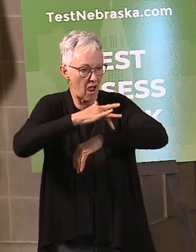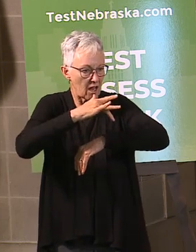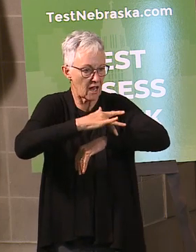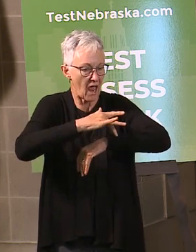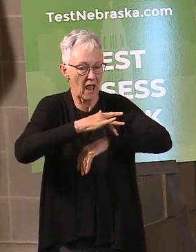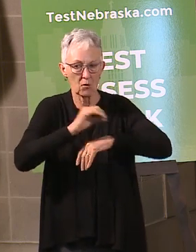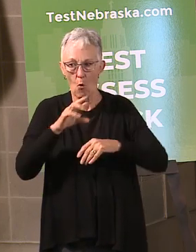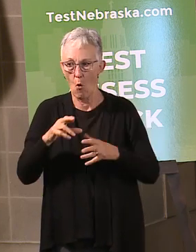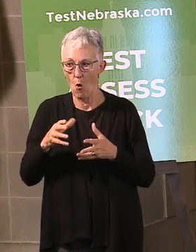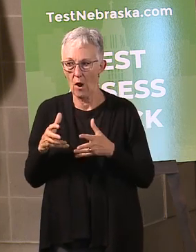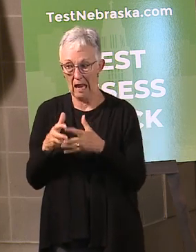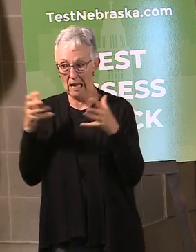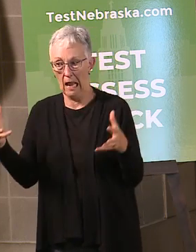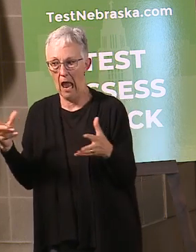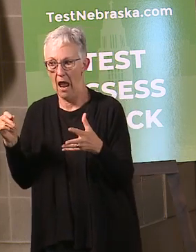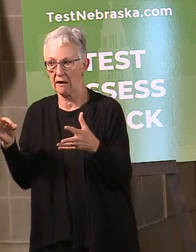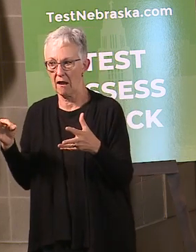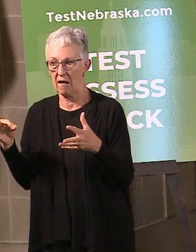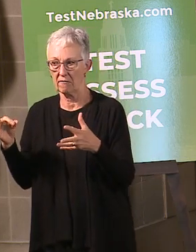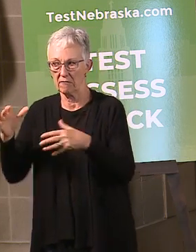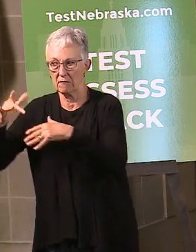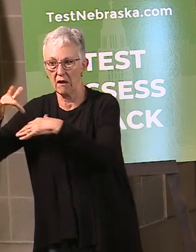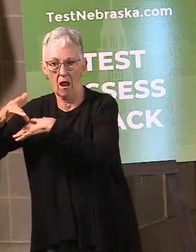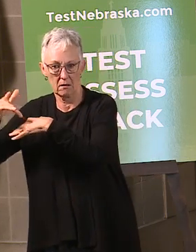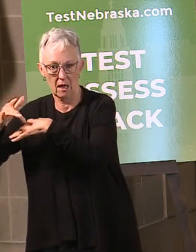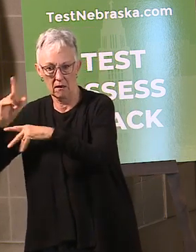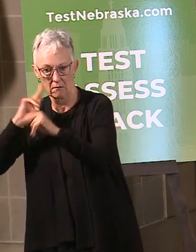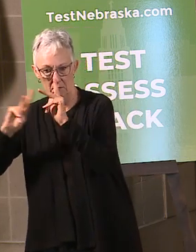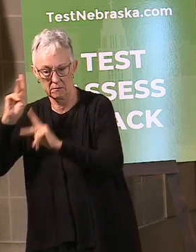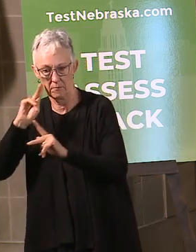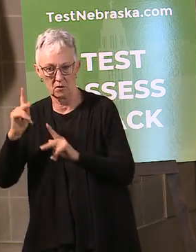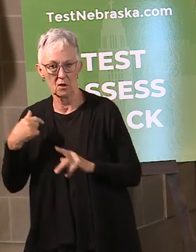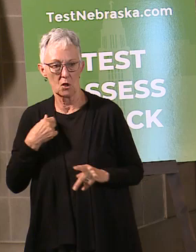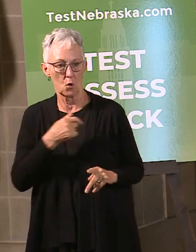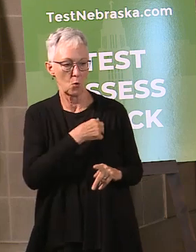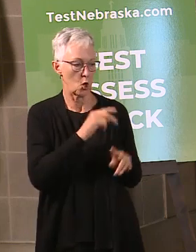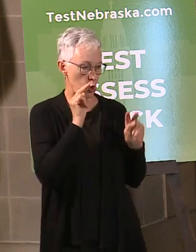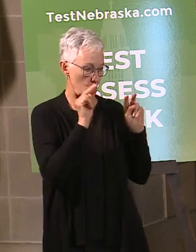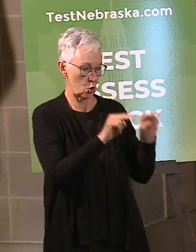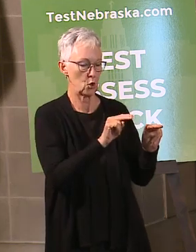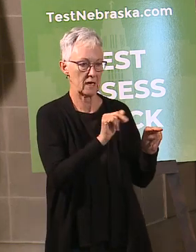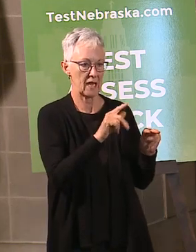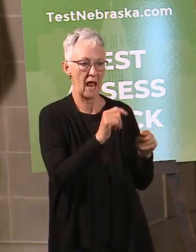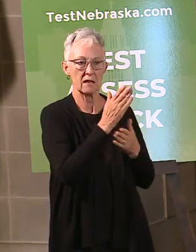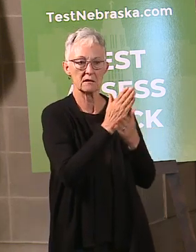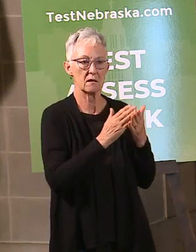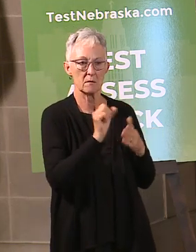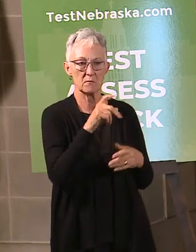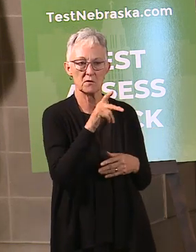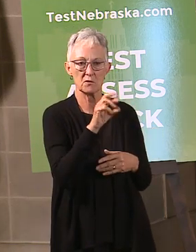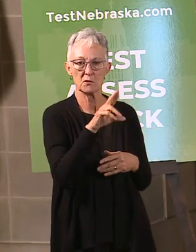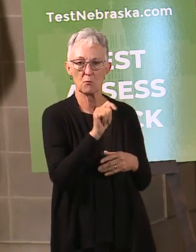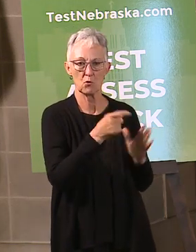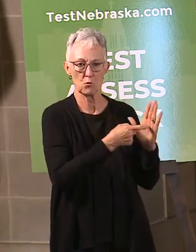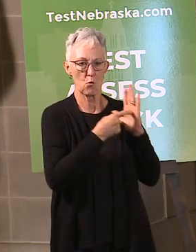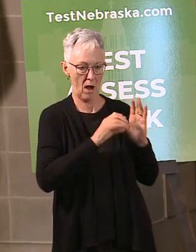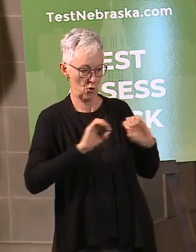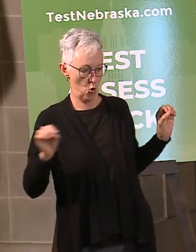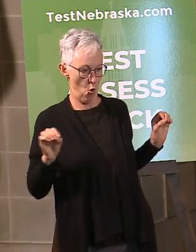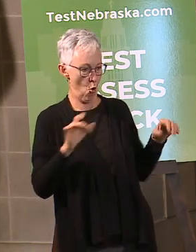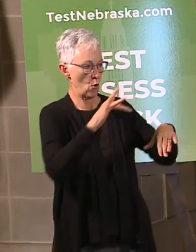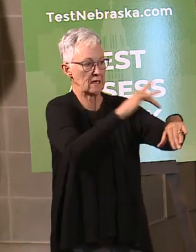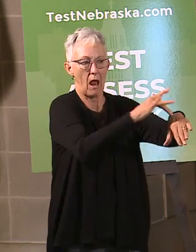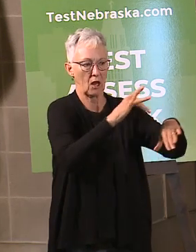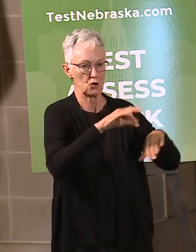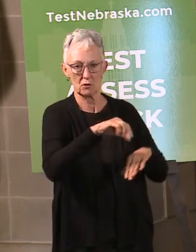we're really looking at the categories for non-contact and limited contact. Now, that document itself was about physical contact between